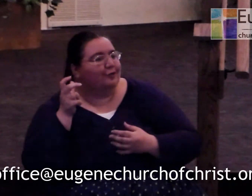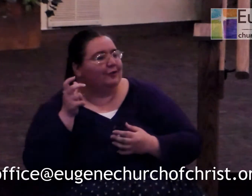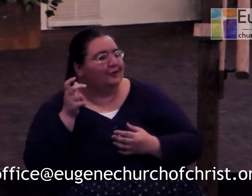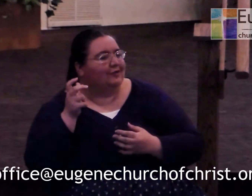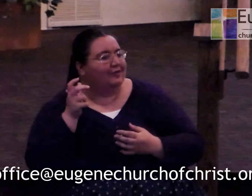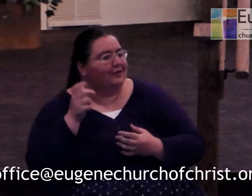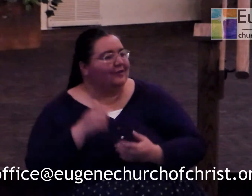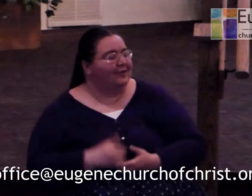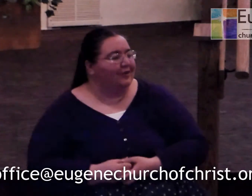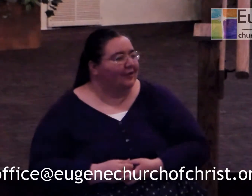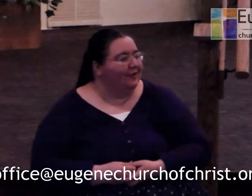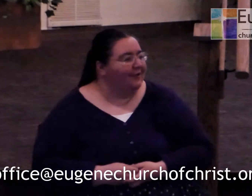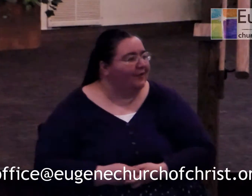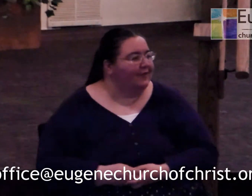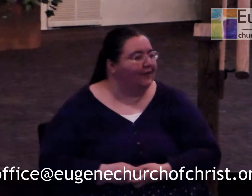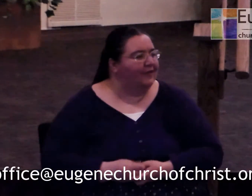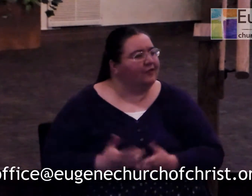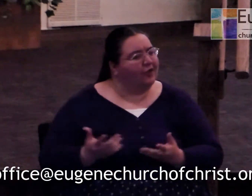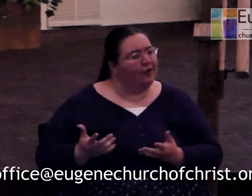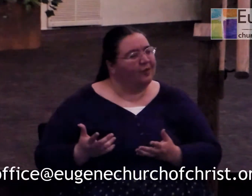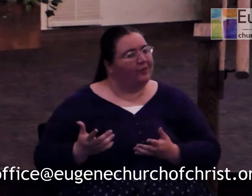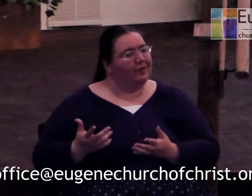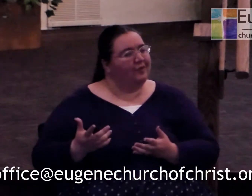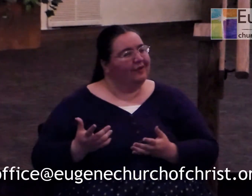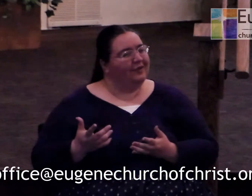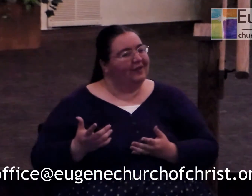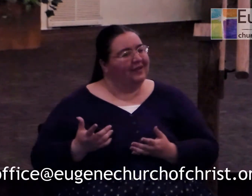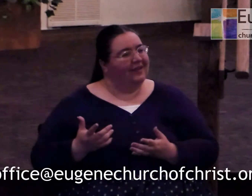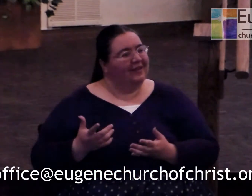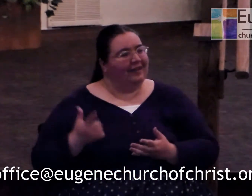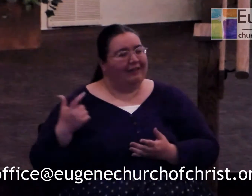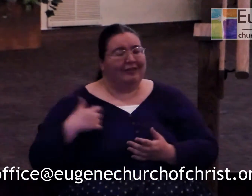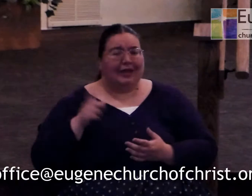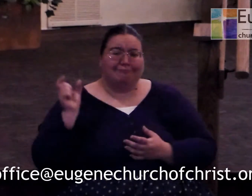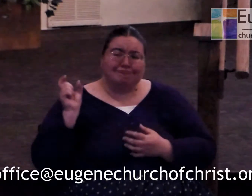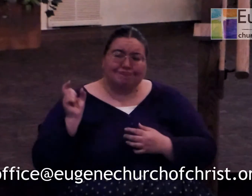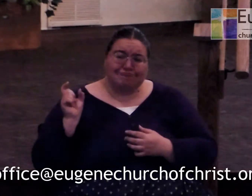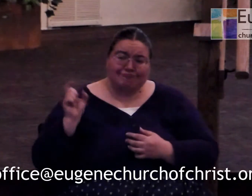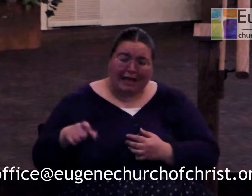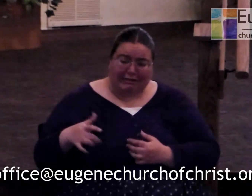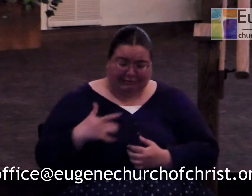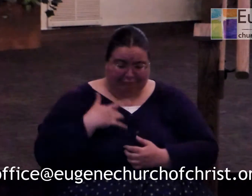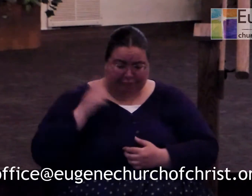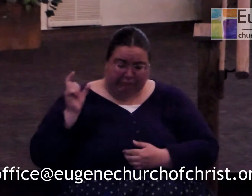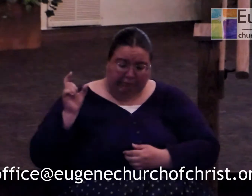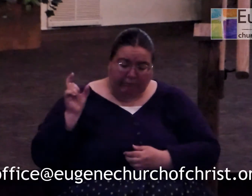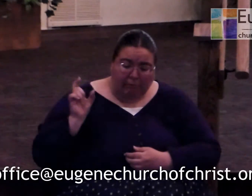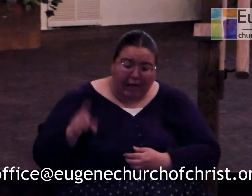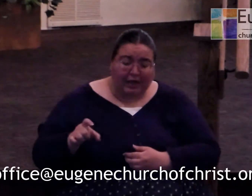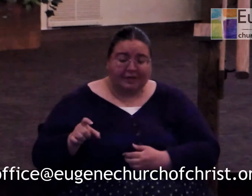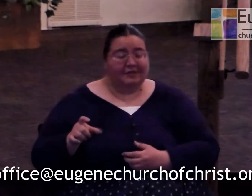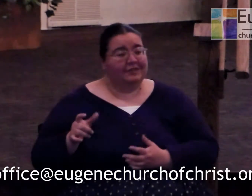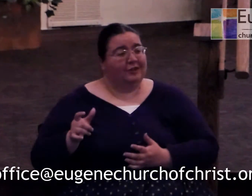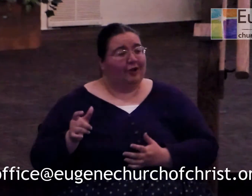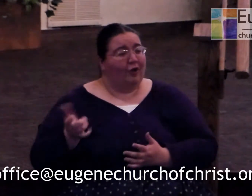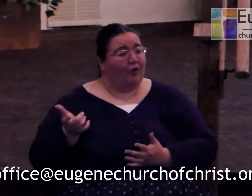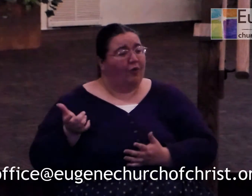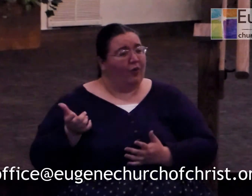whether it's marathon running or whatever thing you're selling in the multi-level thing, or